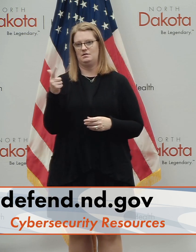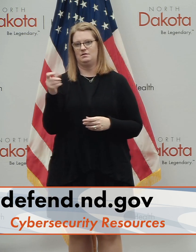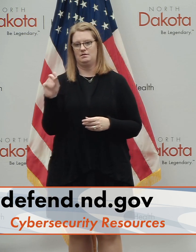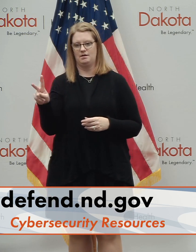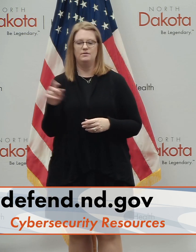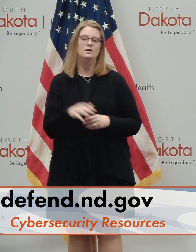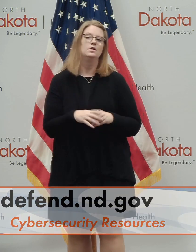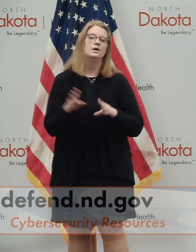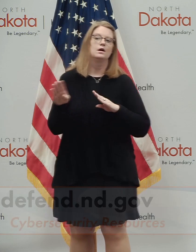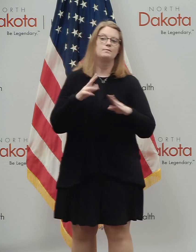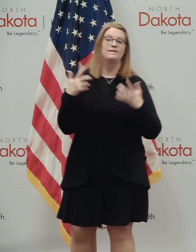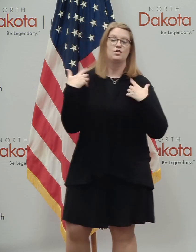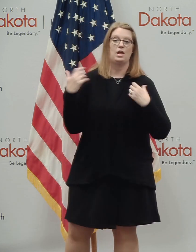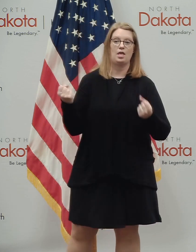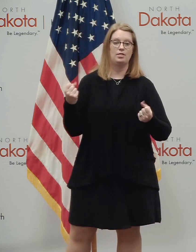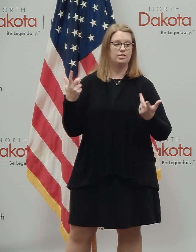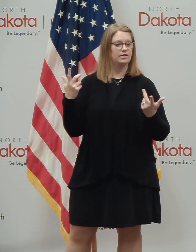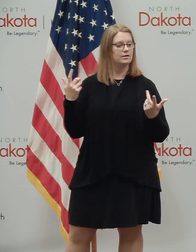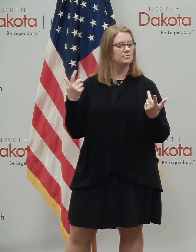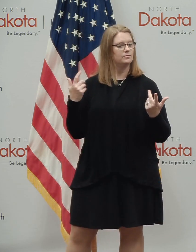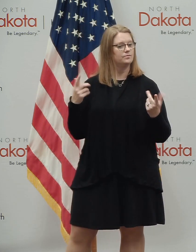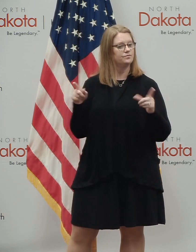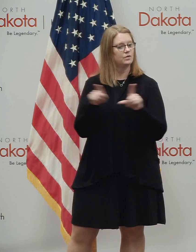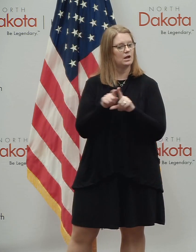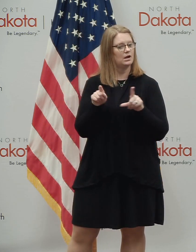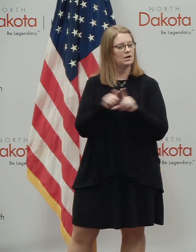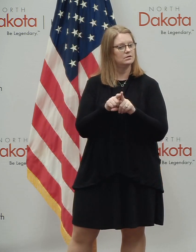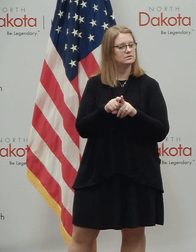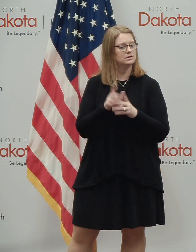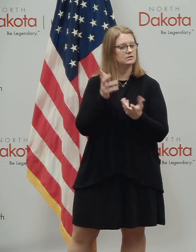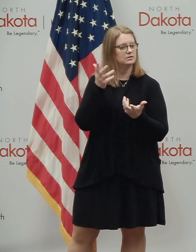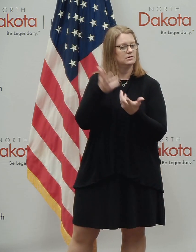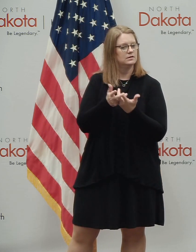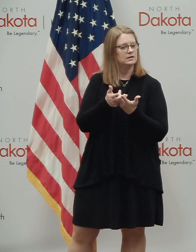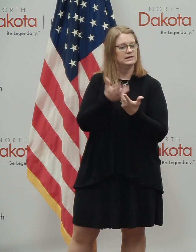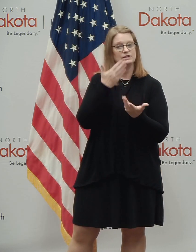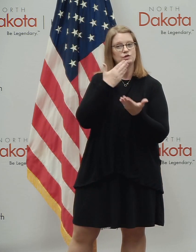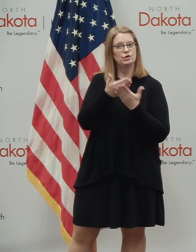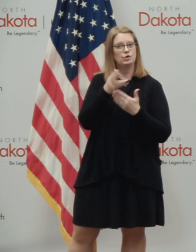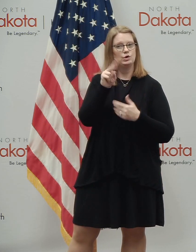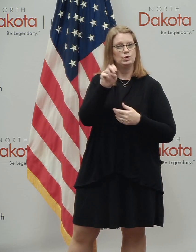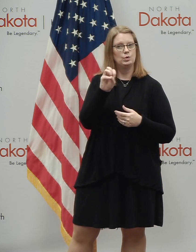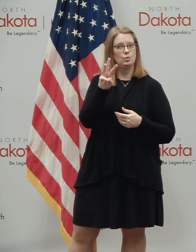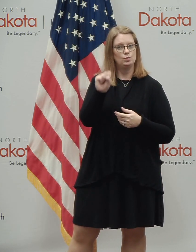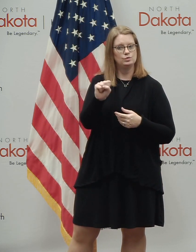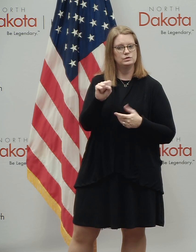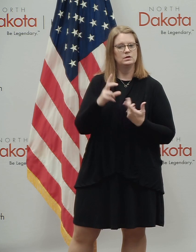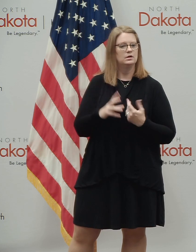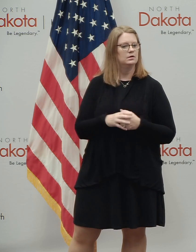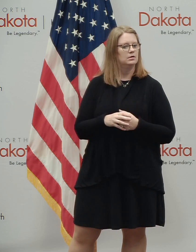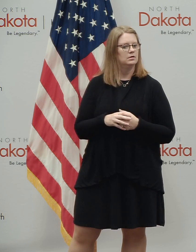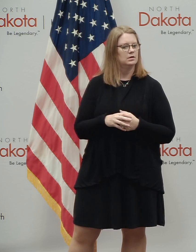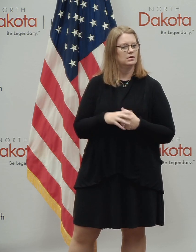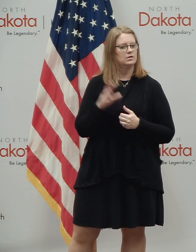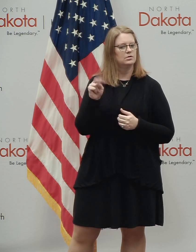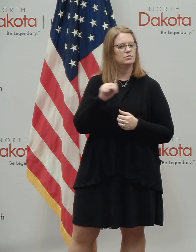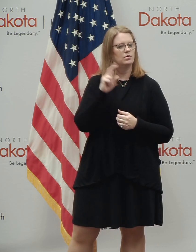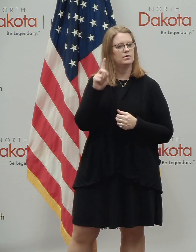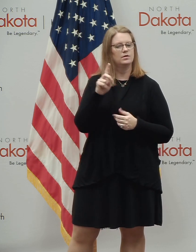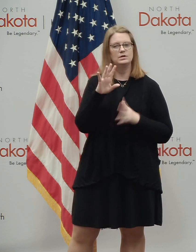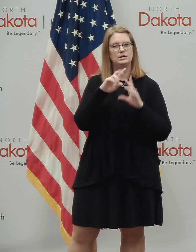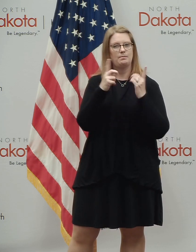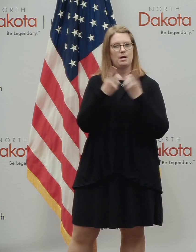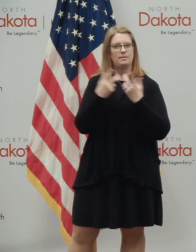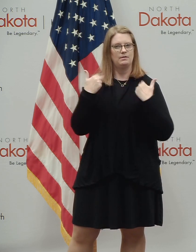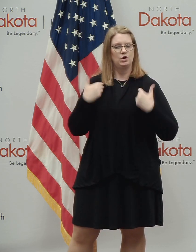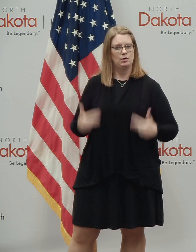Our behavioral health update is also slides into our good news category here, which is the North Dakota